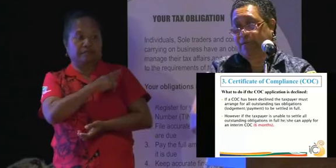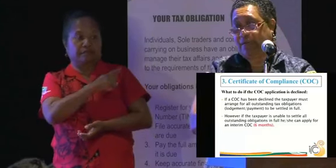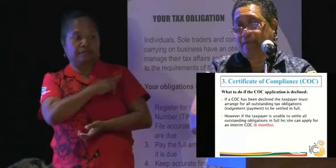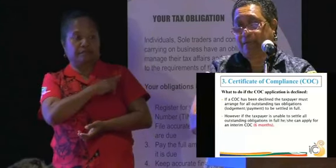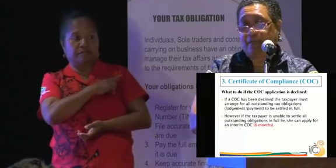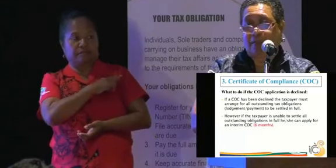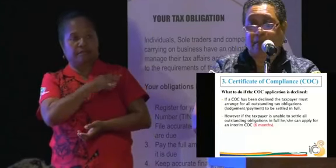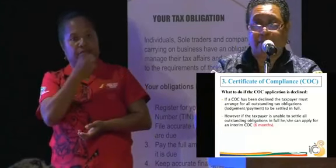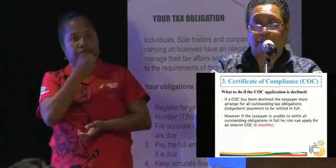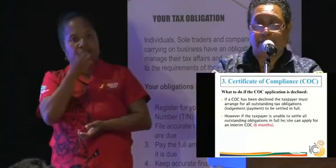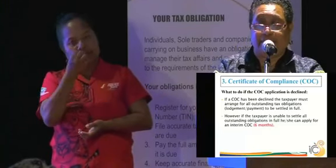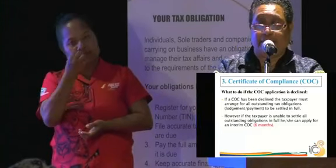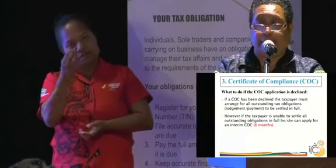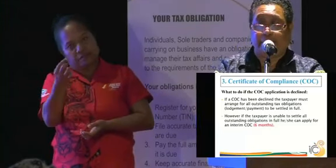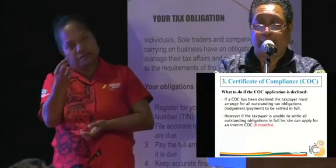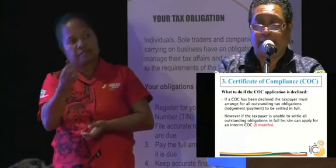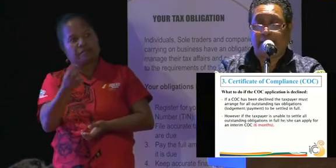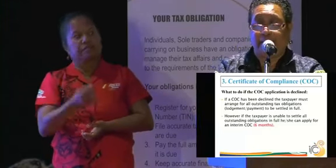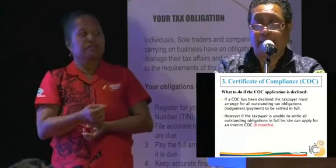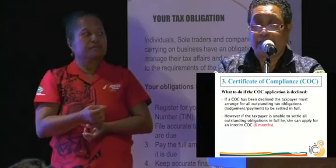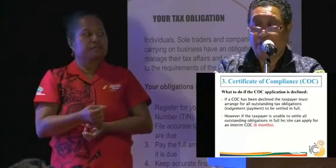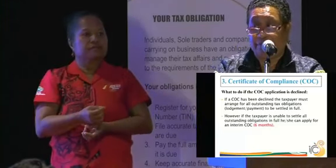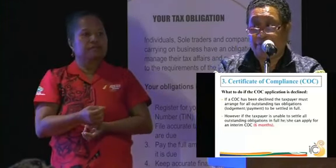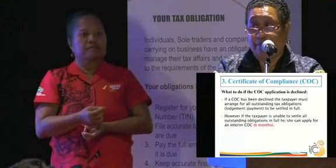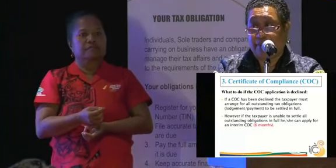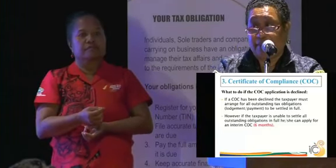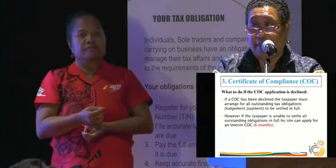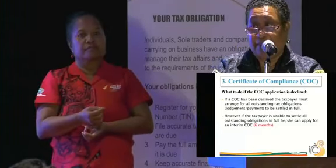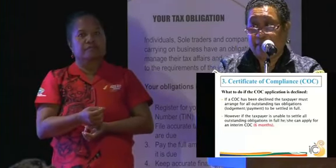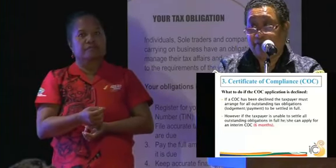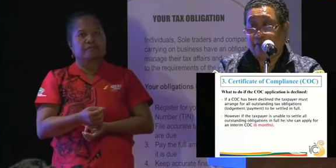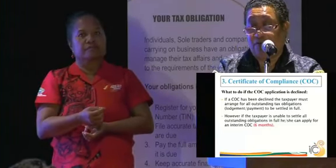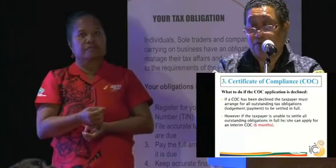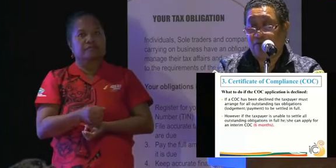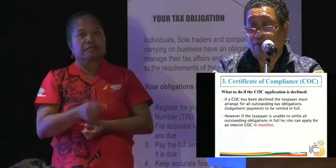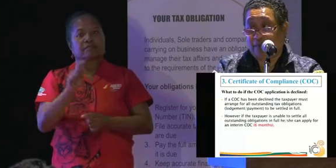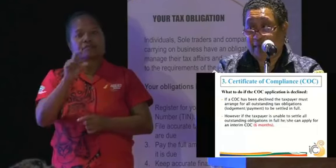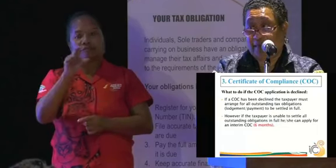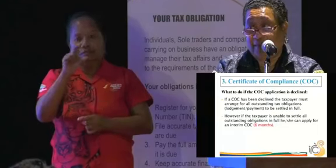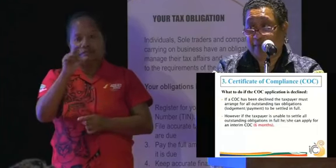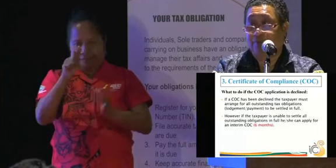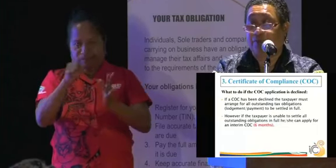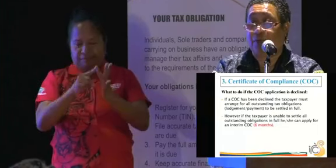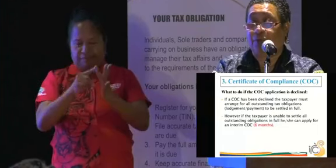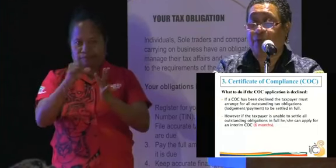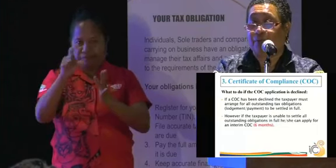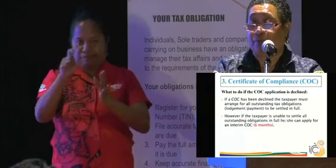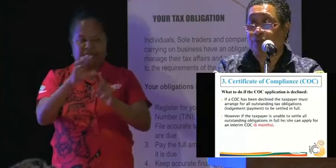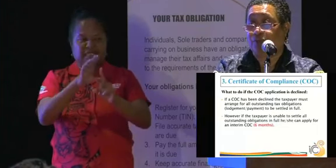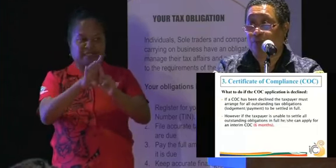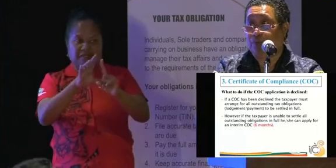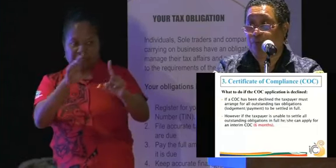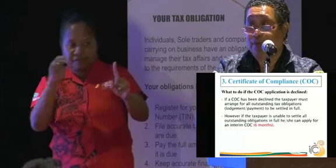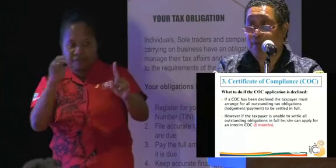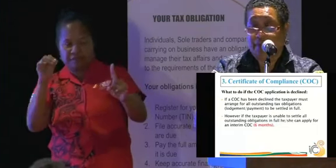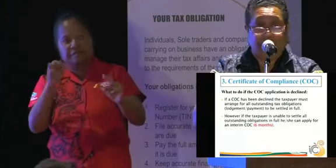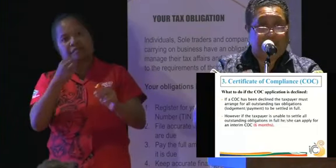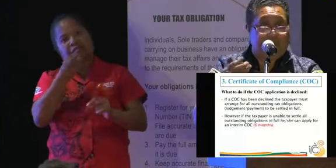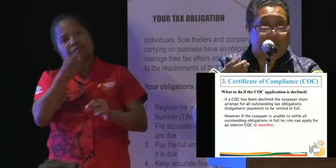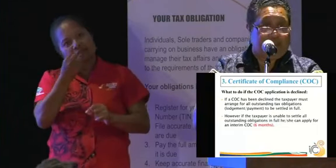for an interim certificate of compliance if you are not able